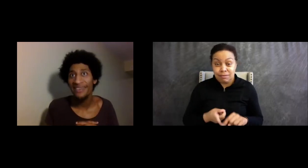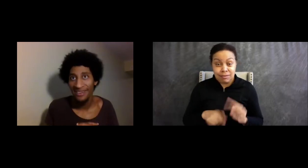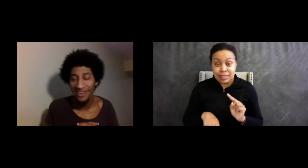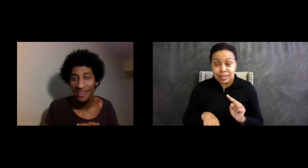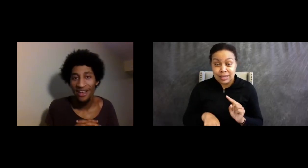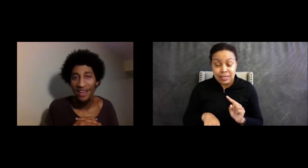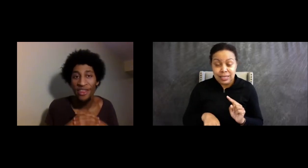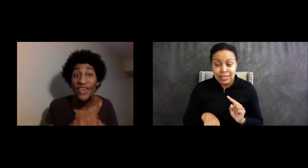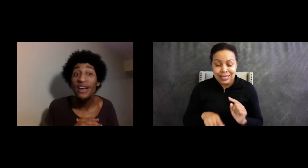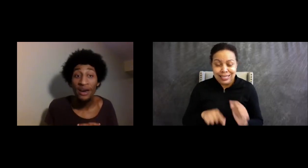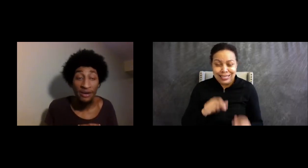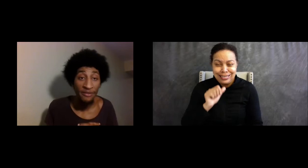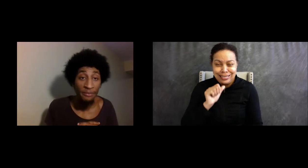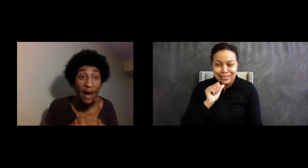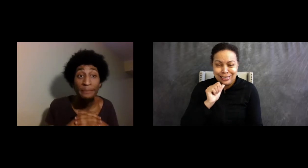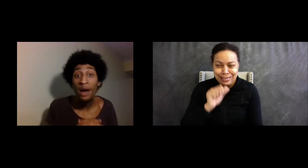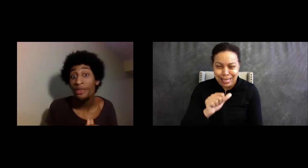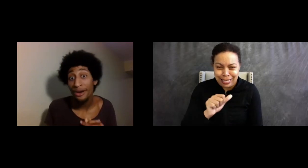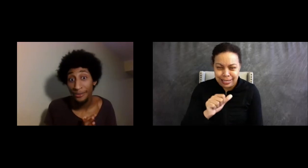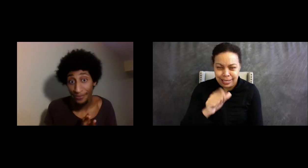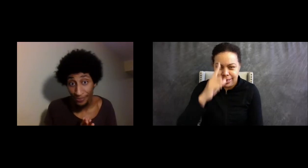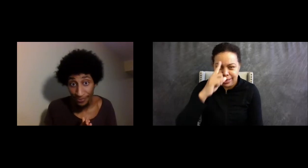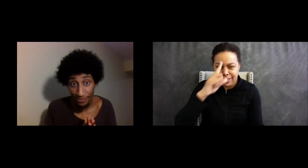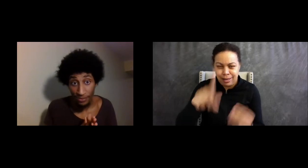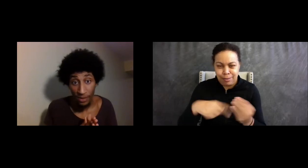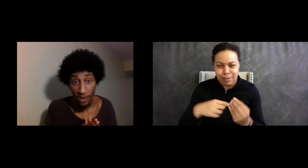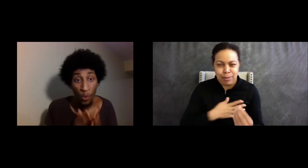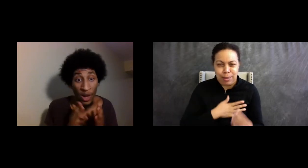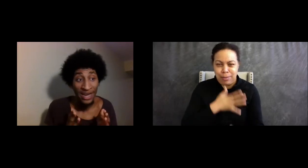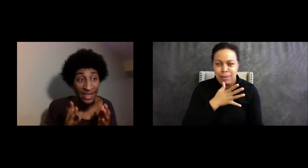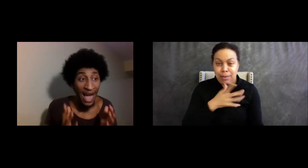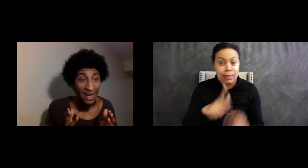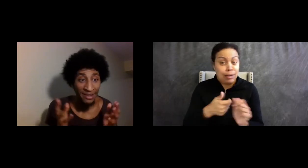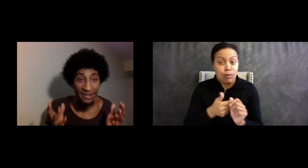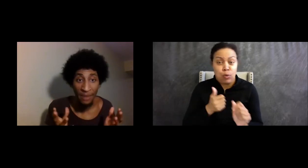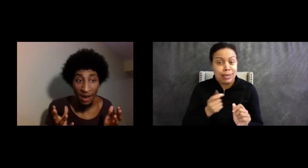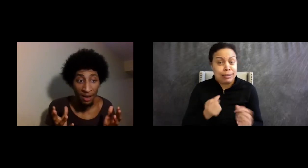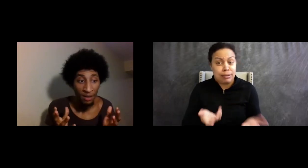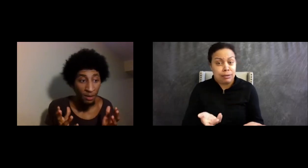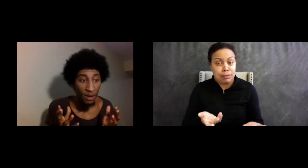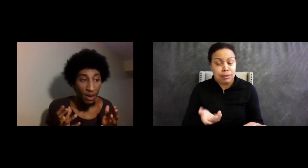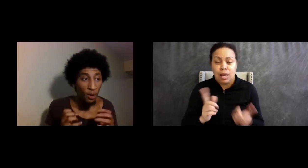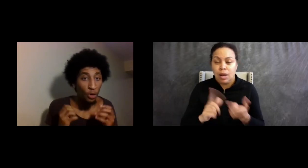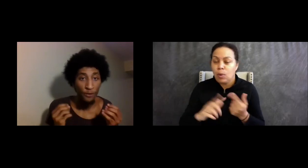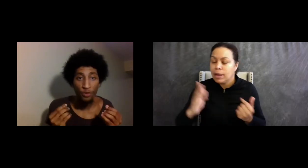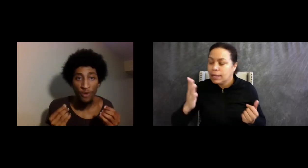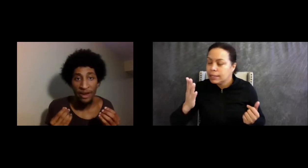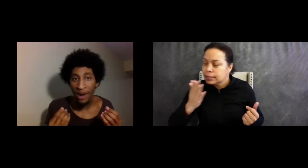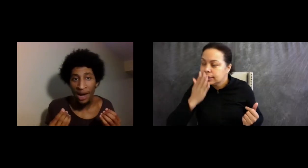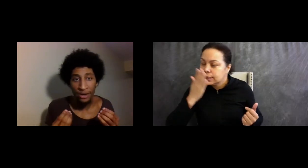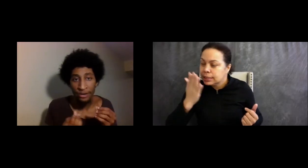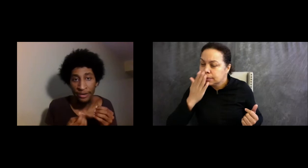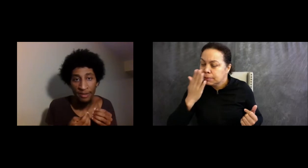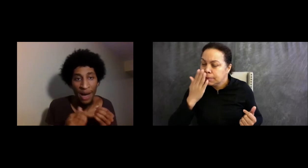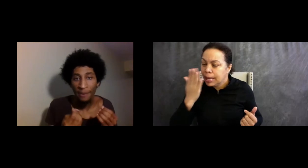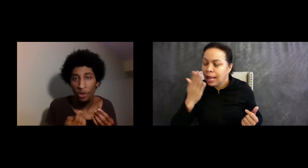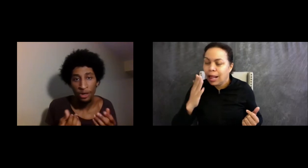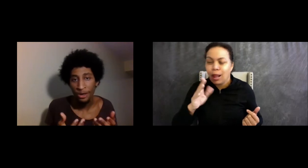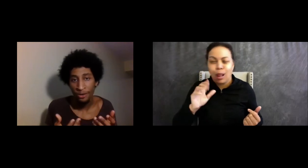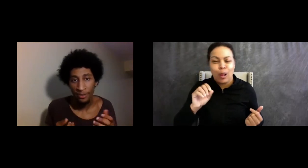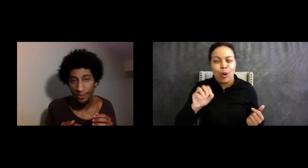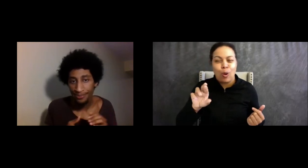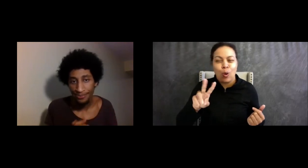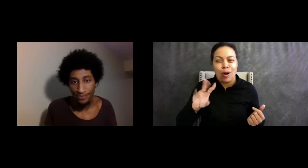not think of my mother when I smell Orville Redenbacher's